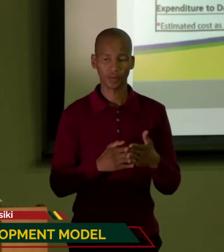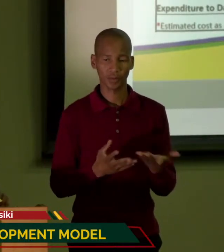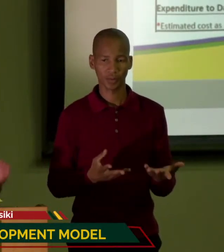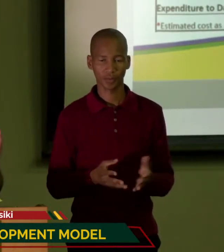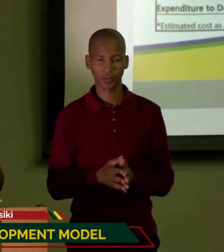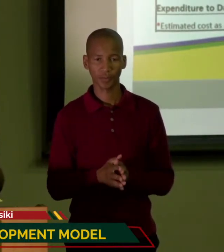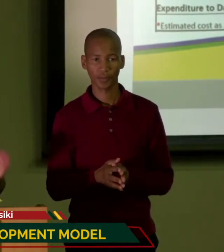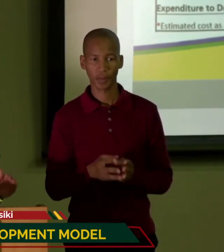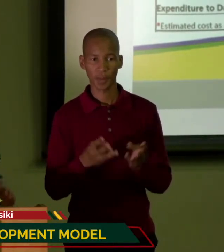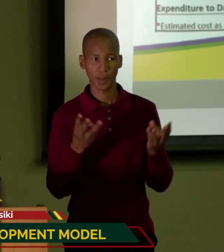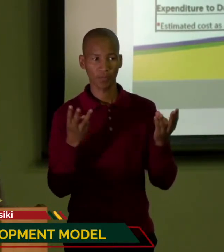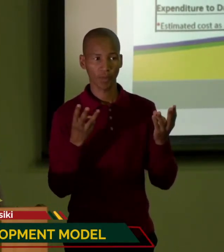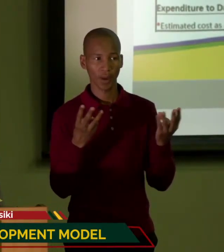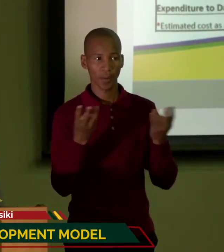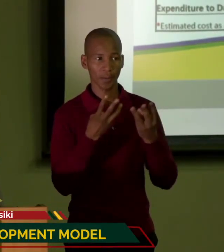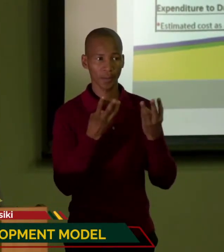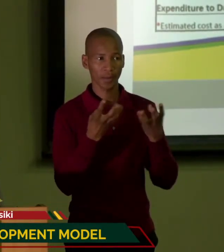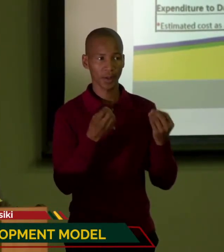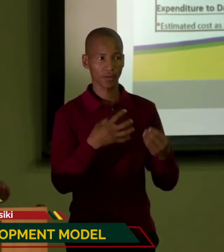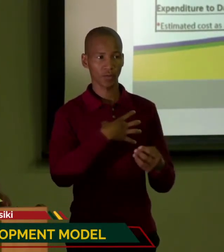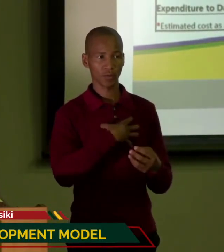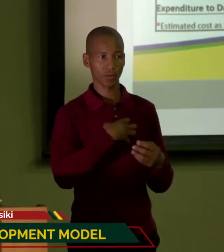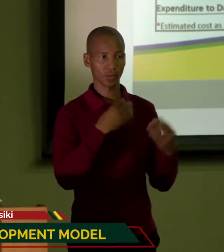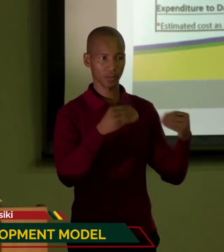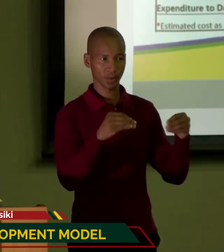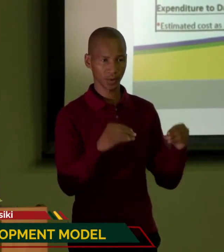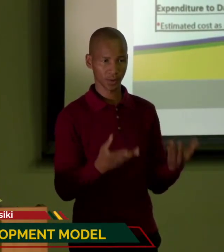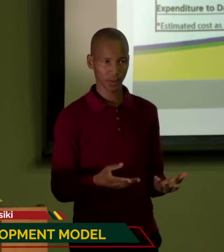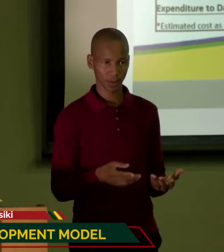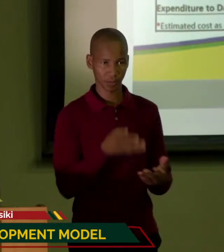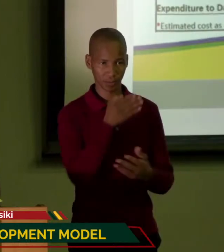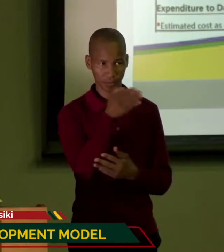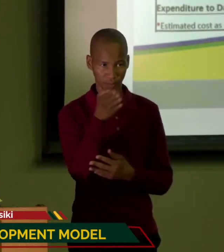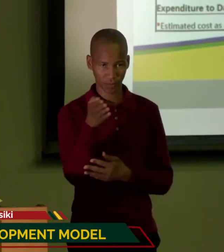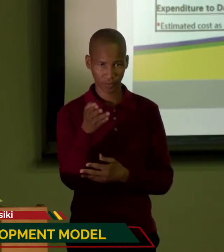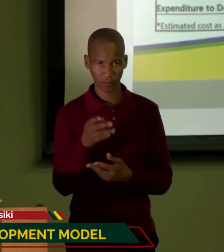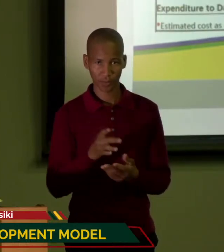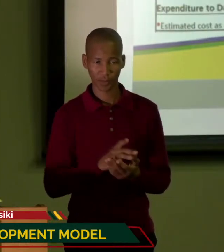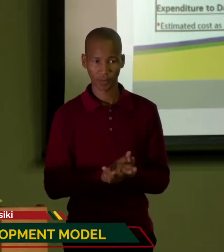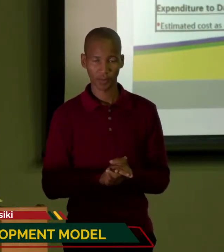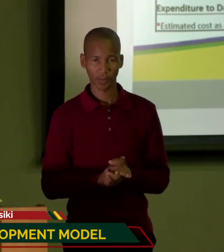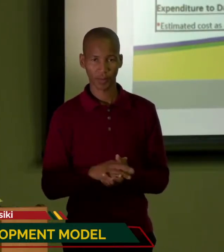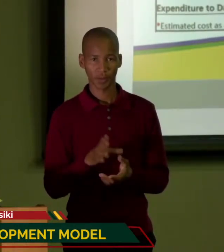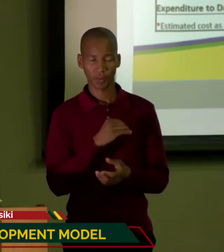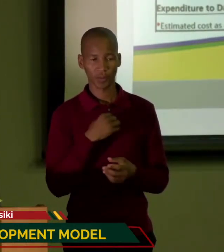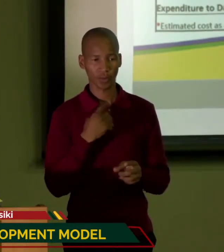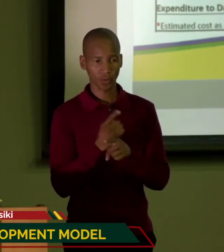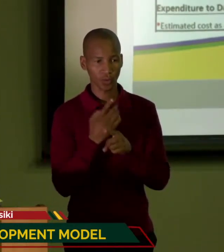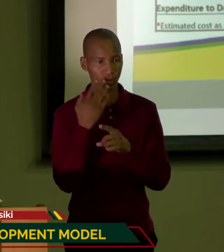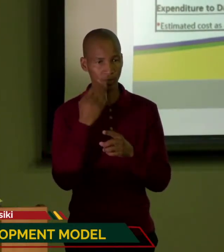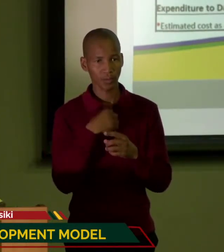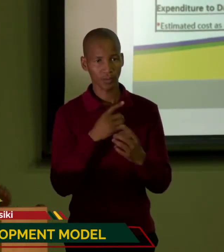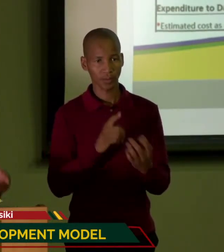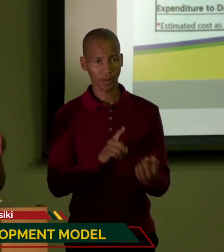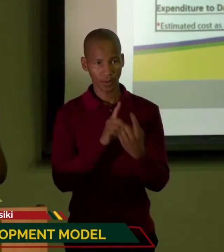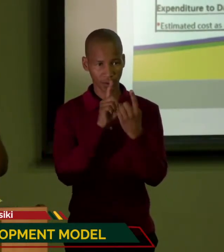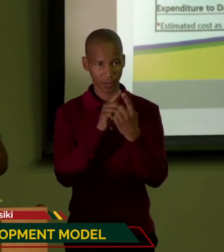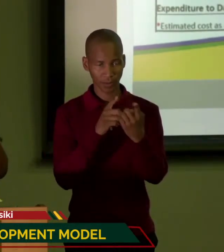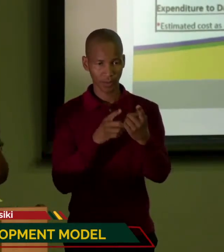apa, and your ambassador yabo, kodwa nizothetha le nto uba leba ndidibana nabo bayithetha